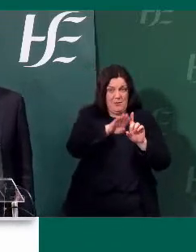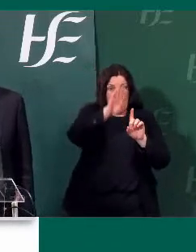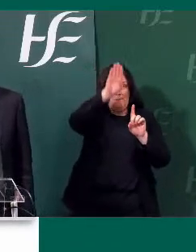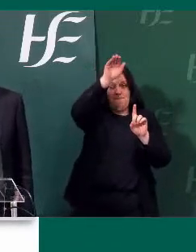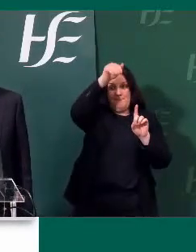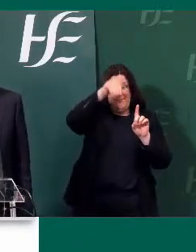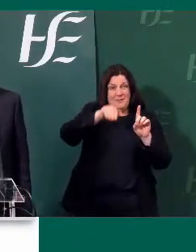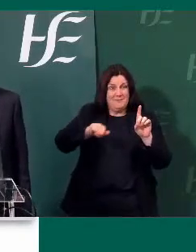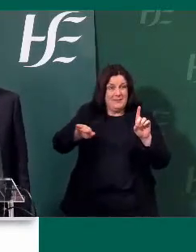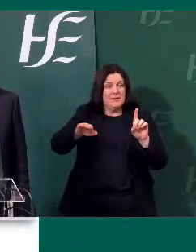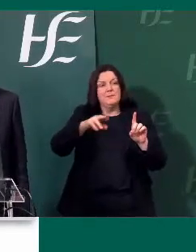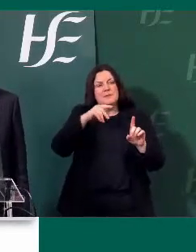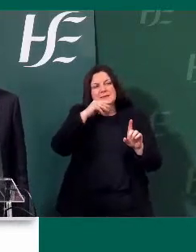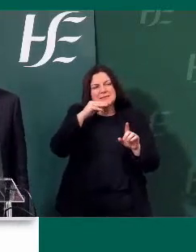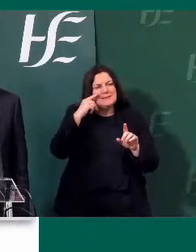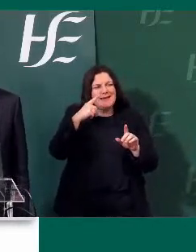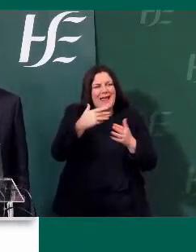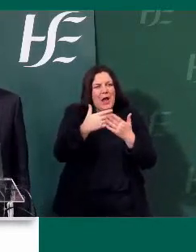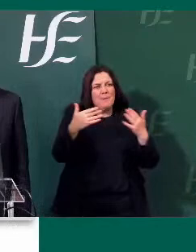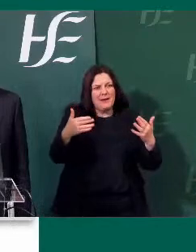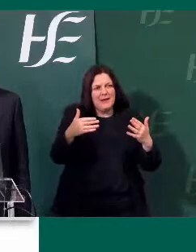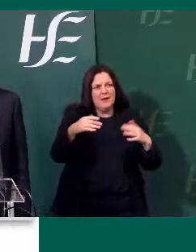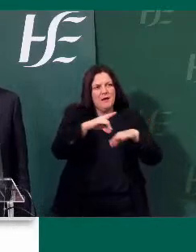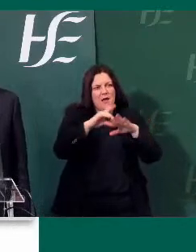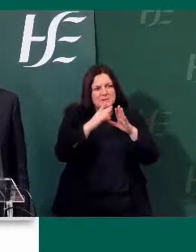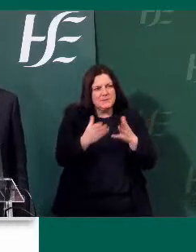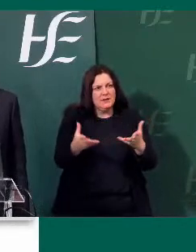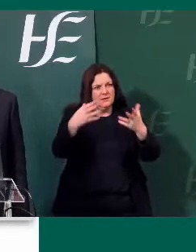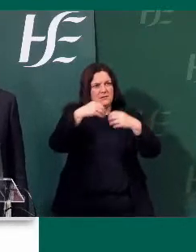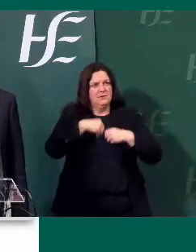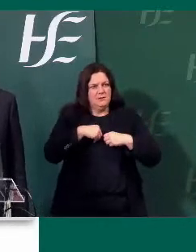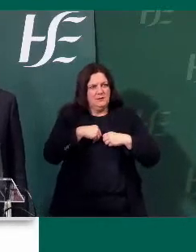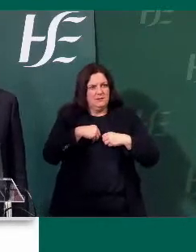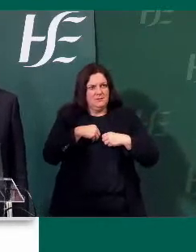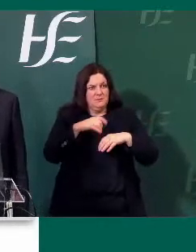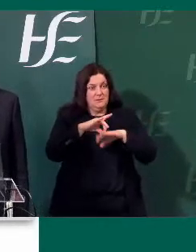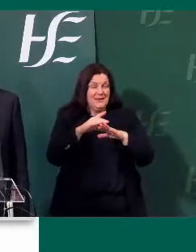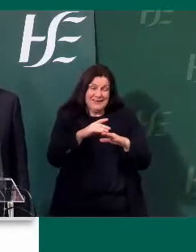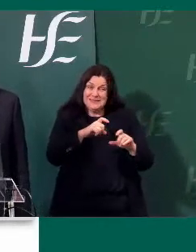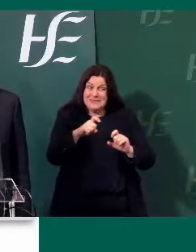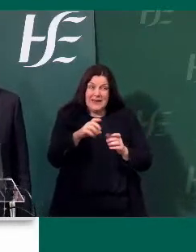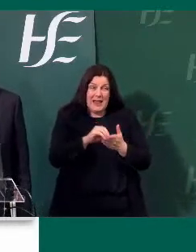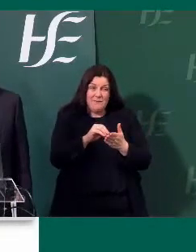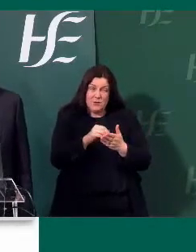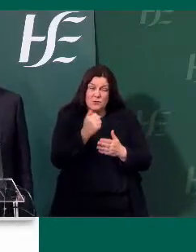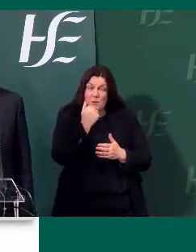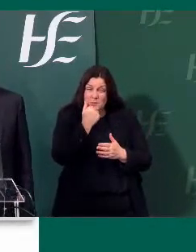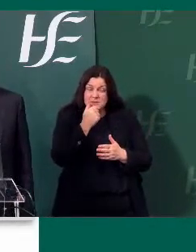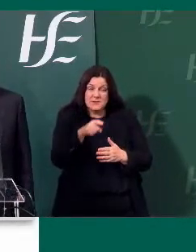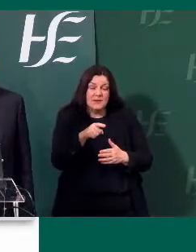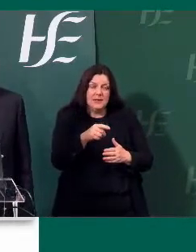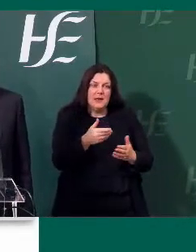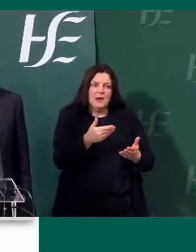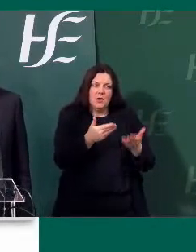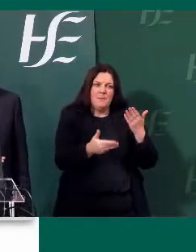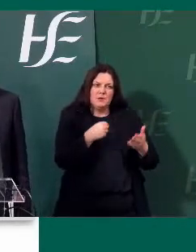left-hand side, the hospital-acquired cases, we'd like to see very few, but there's still very small numbers compared to January, when it was running riot through